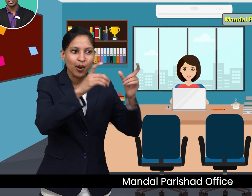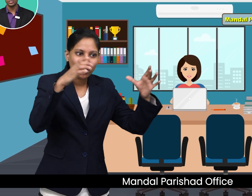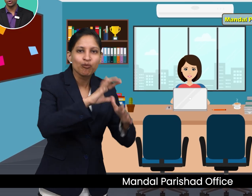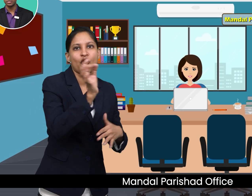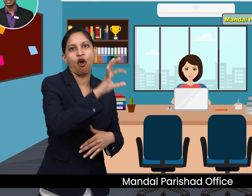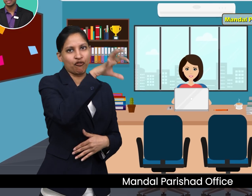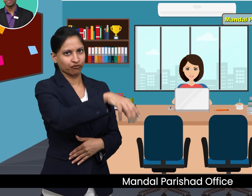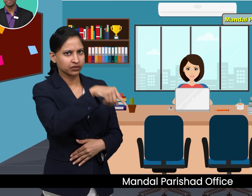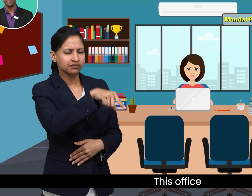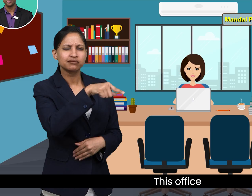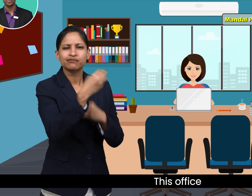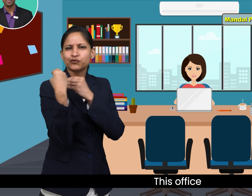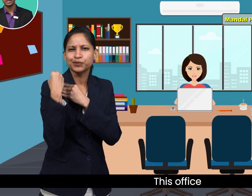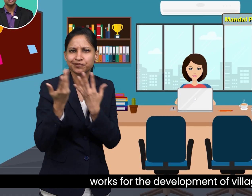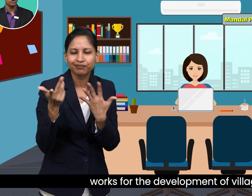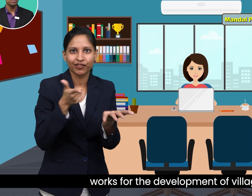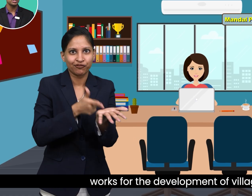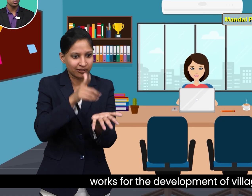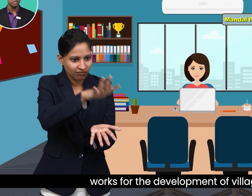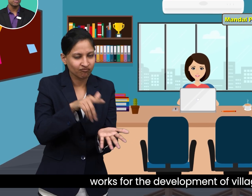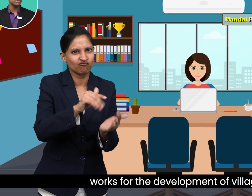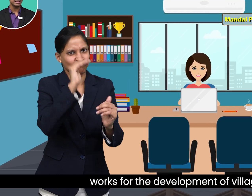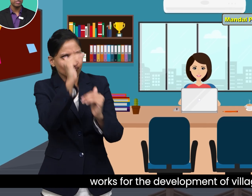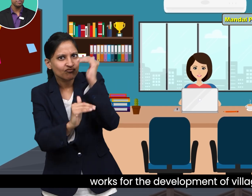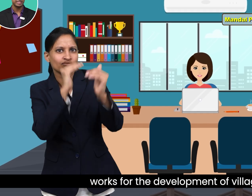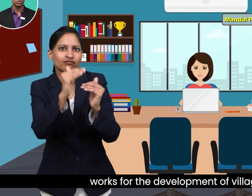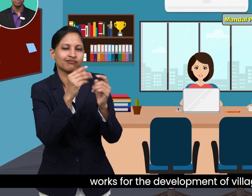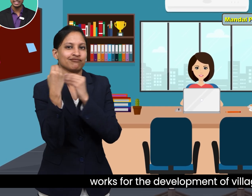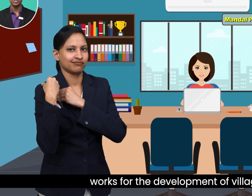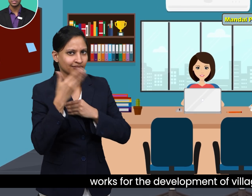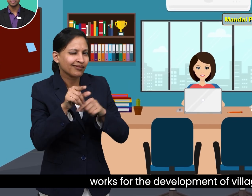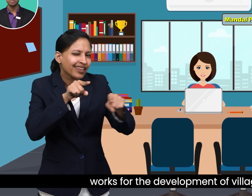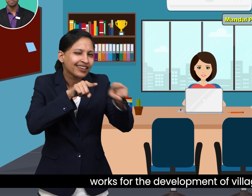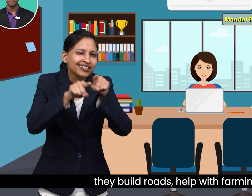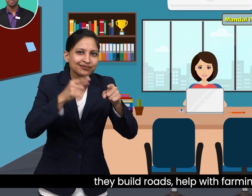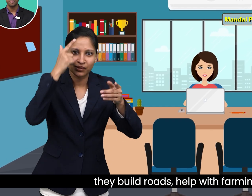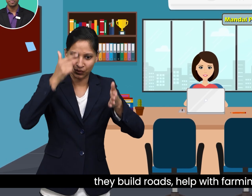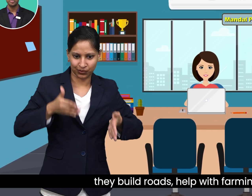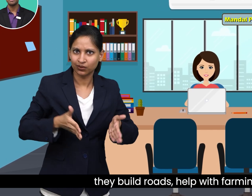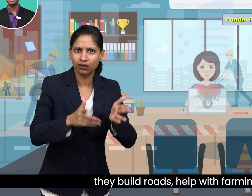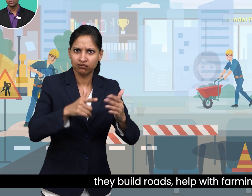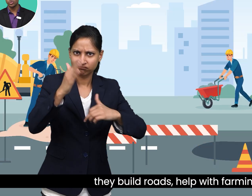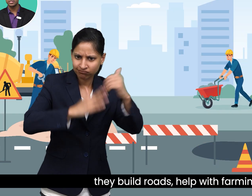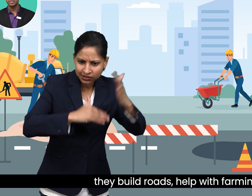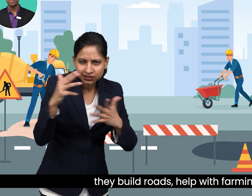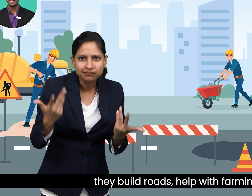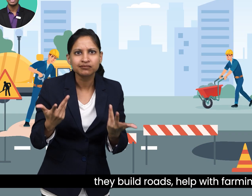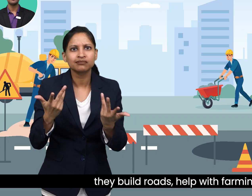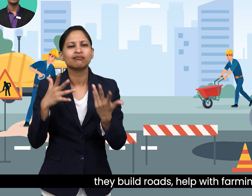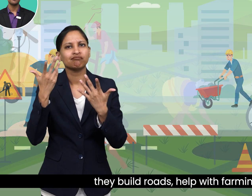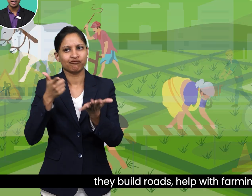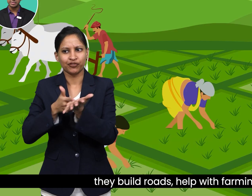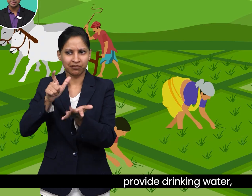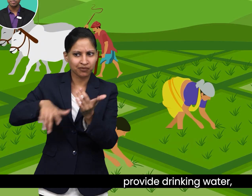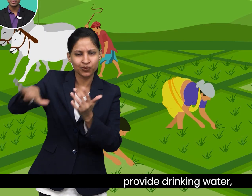Mandal Parishad Office. This office works for the development of villages. They build roads,